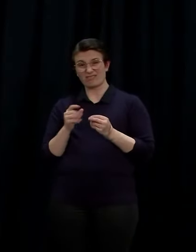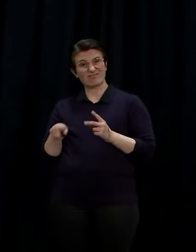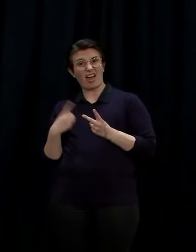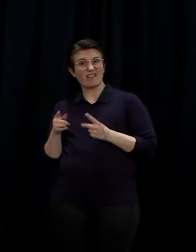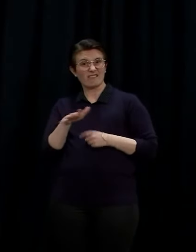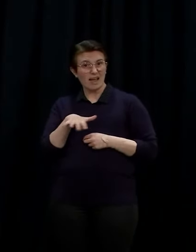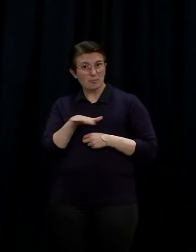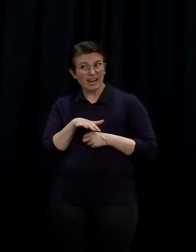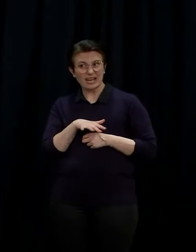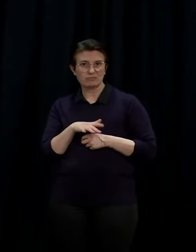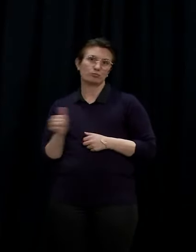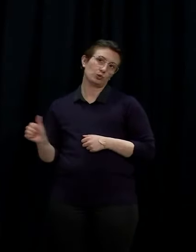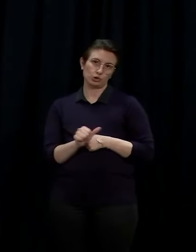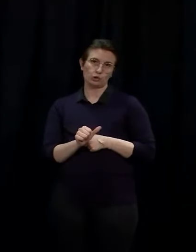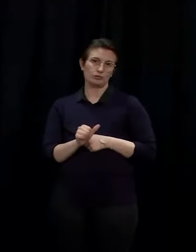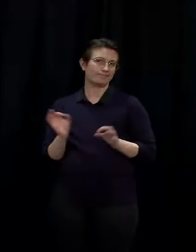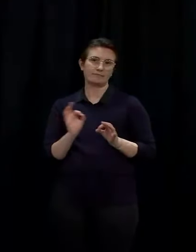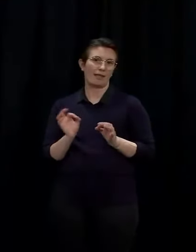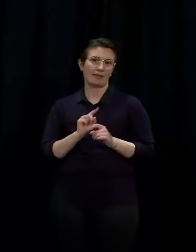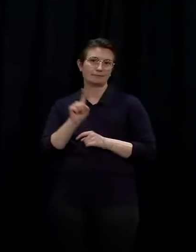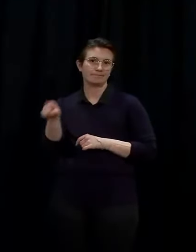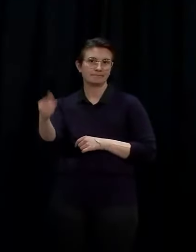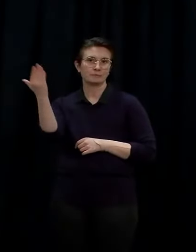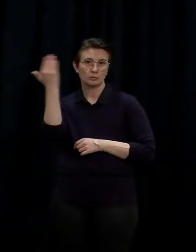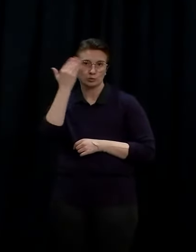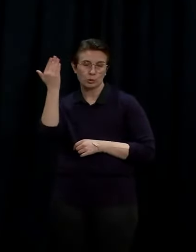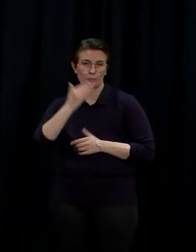closed. Gatherings outside your bubble are not